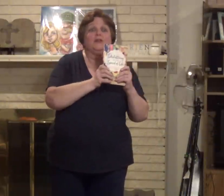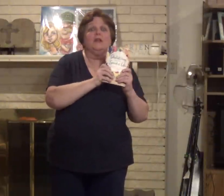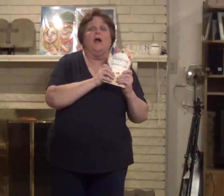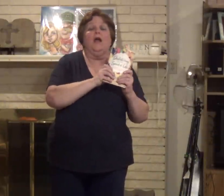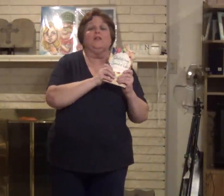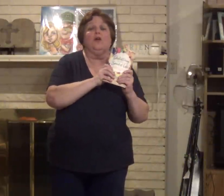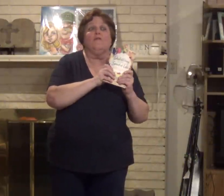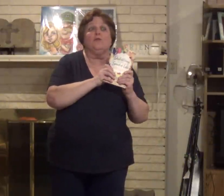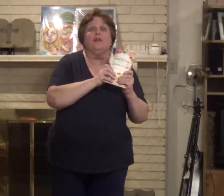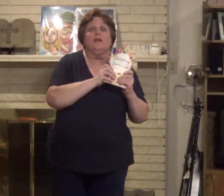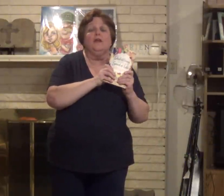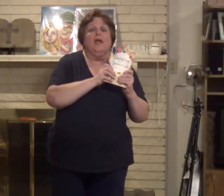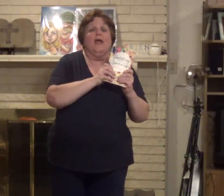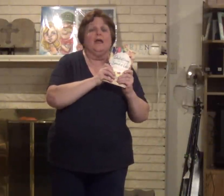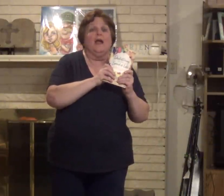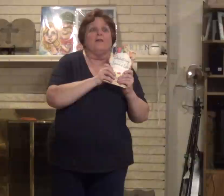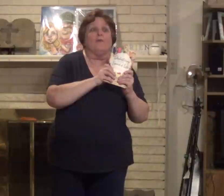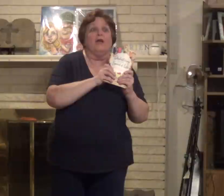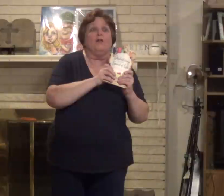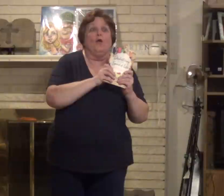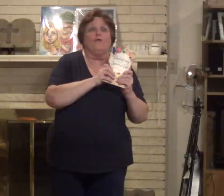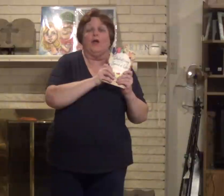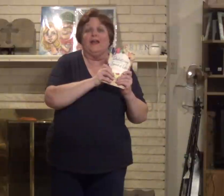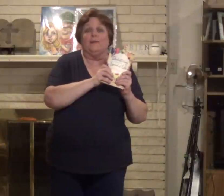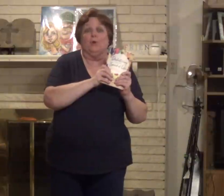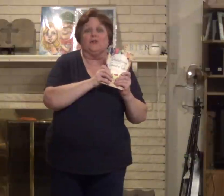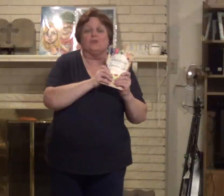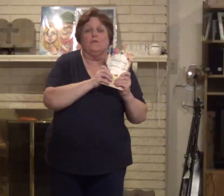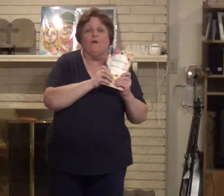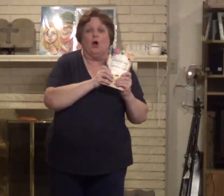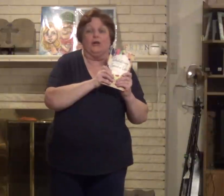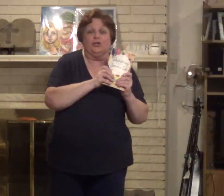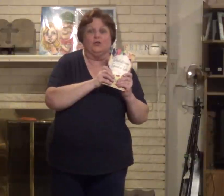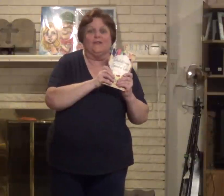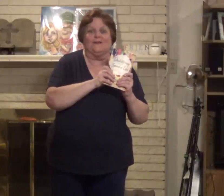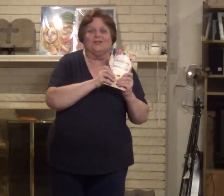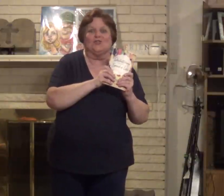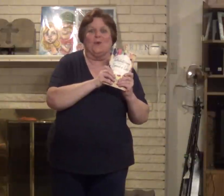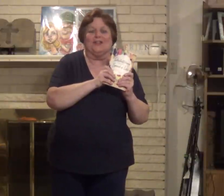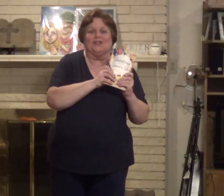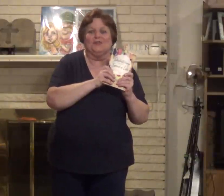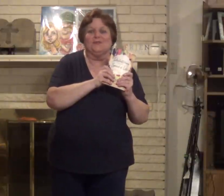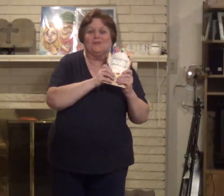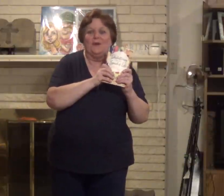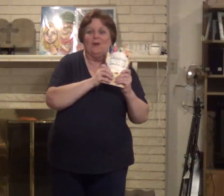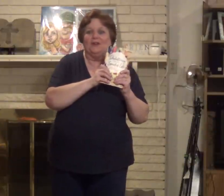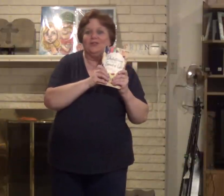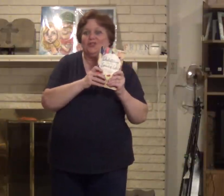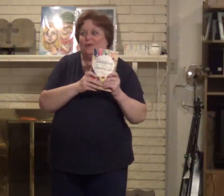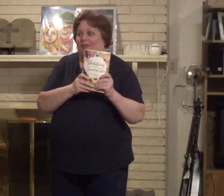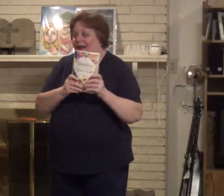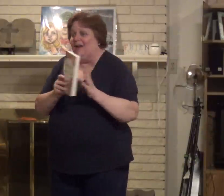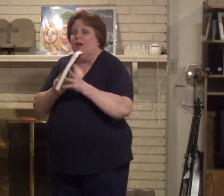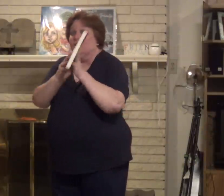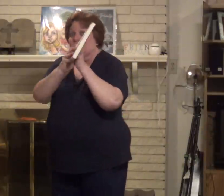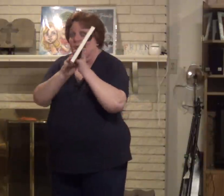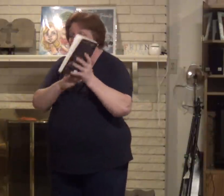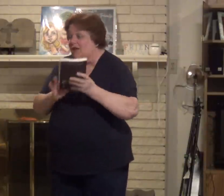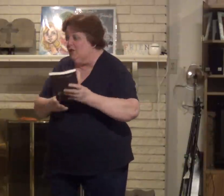it. I love reading, and I've read over 80 books so far in 2022, so I wanted to share that. So thank you